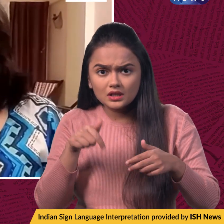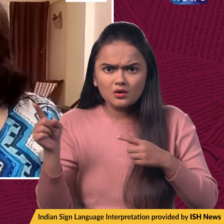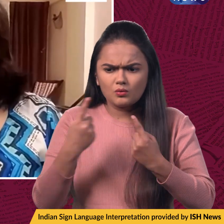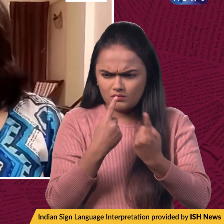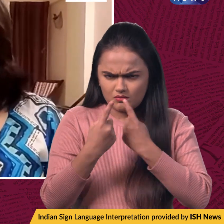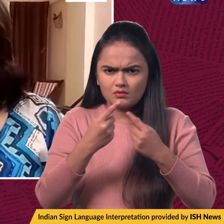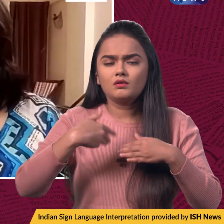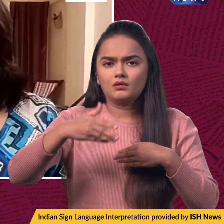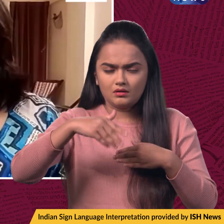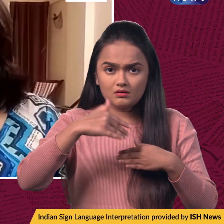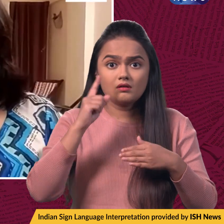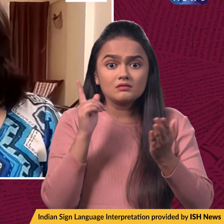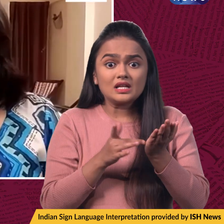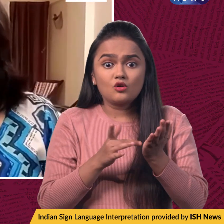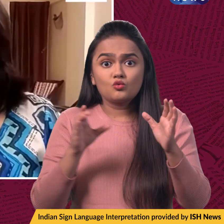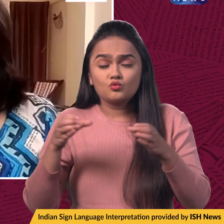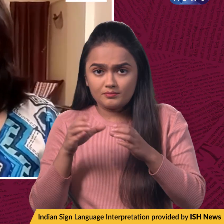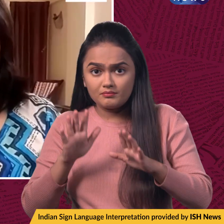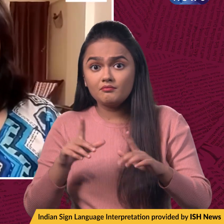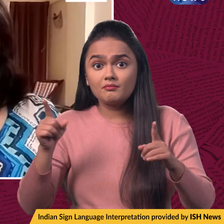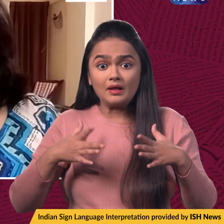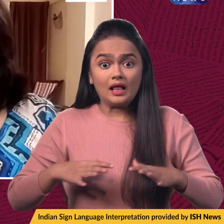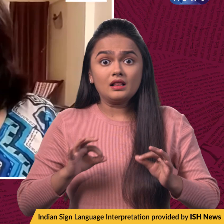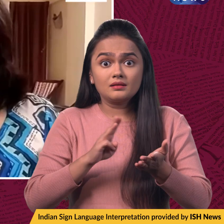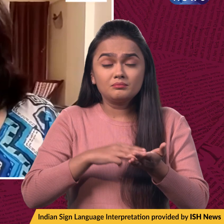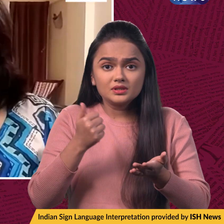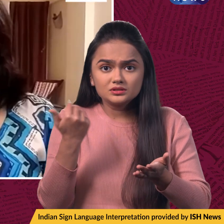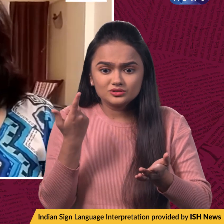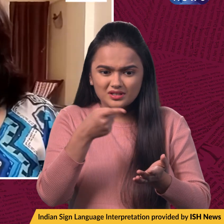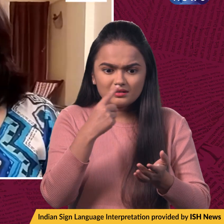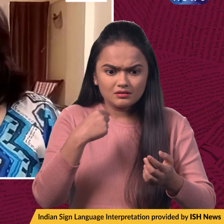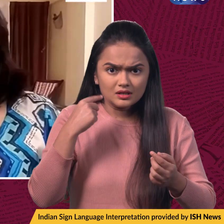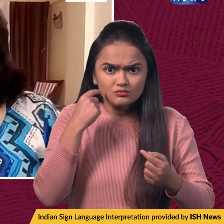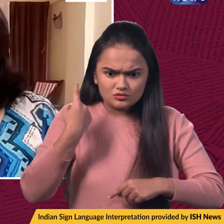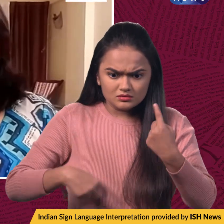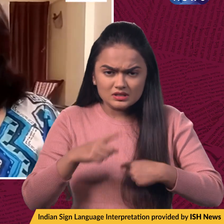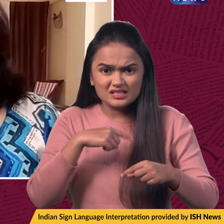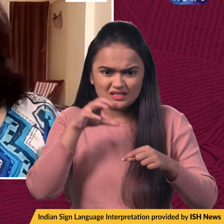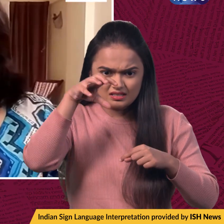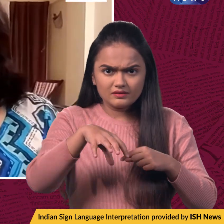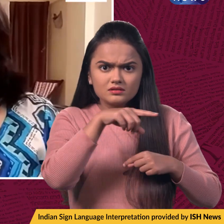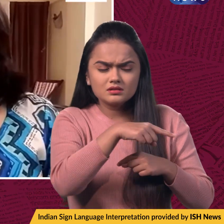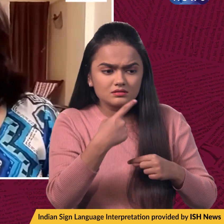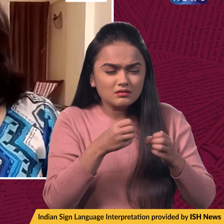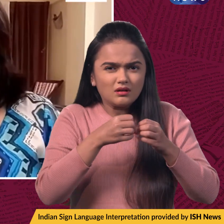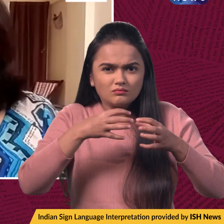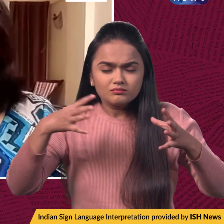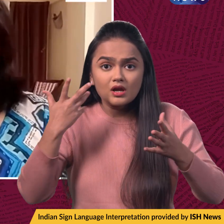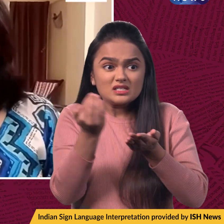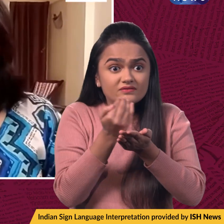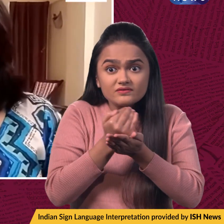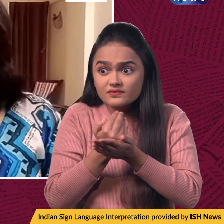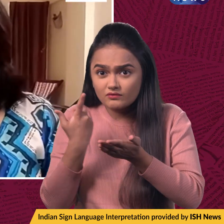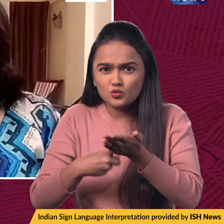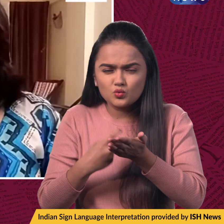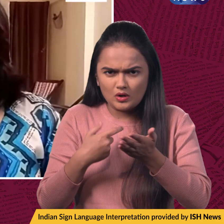are now underway, technical groups and in the Health Ministry's immunization division about expanding the scope of the